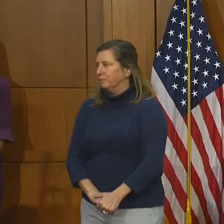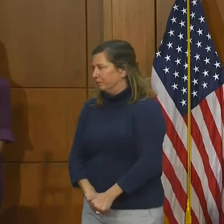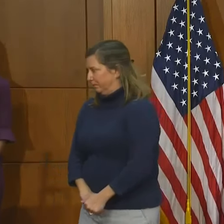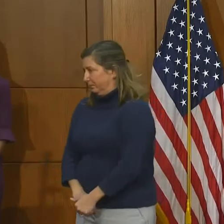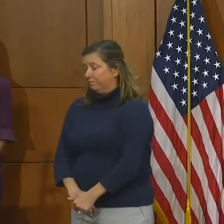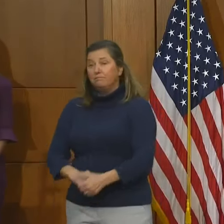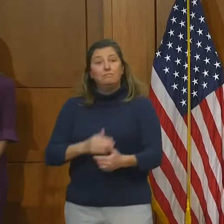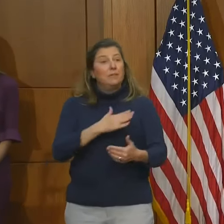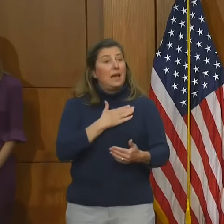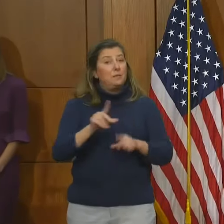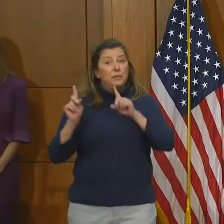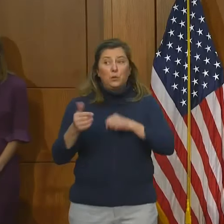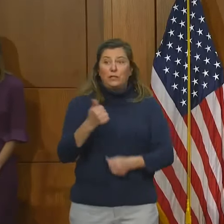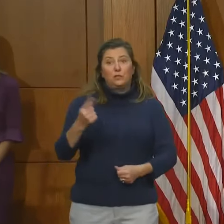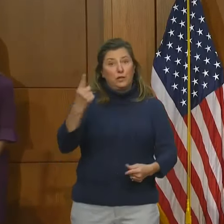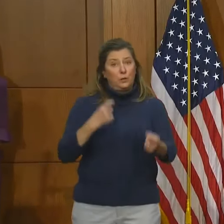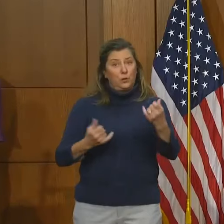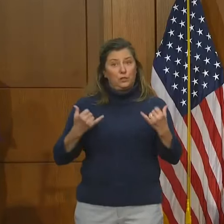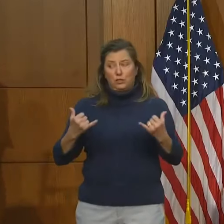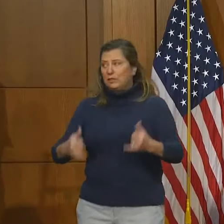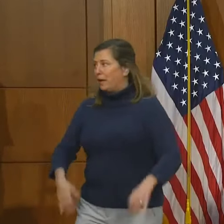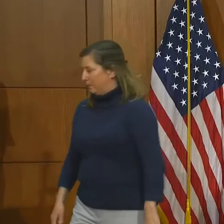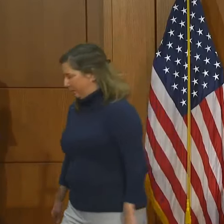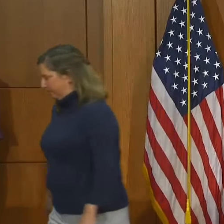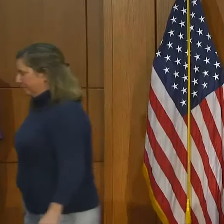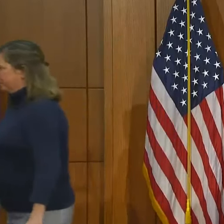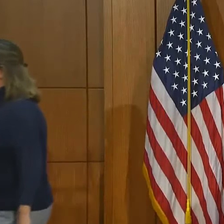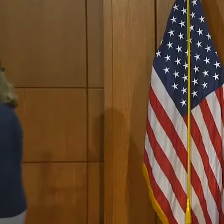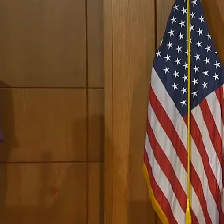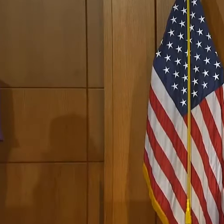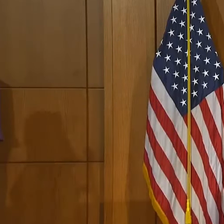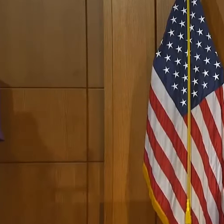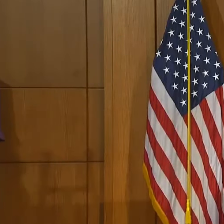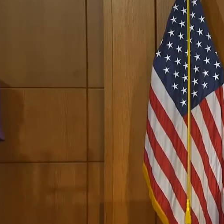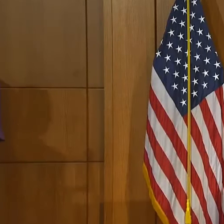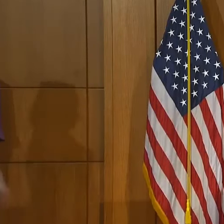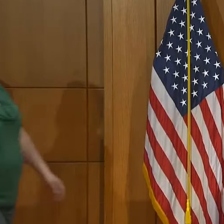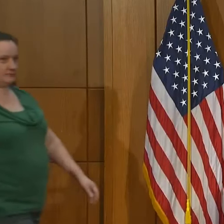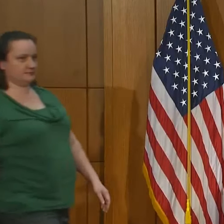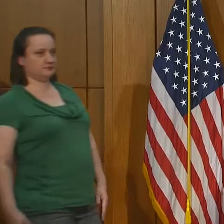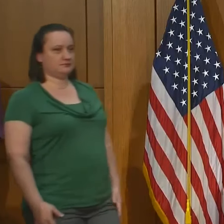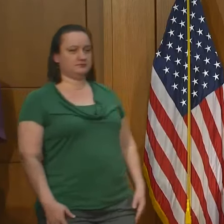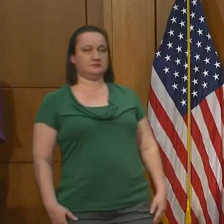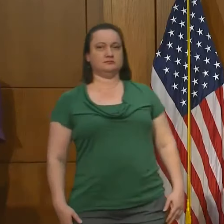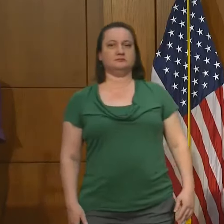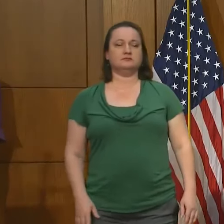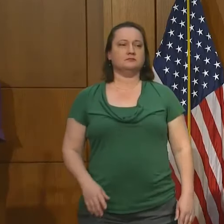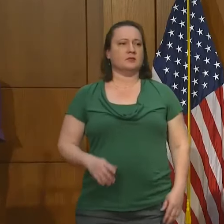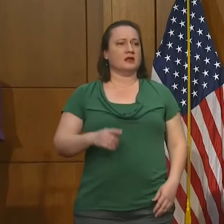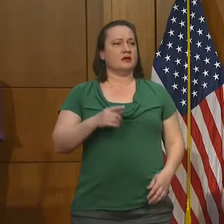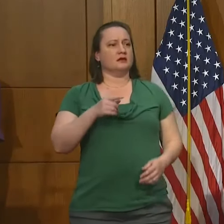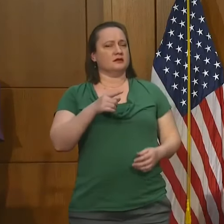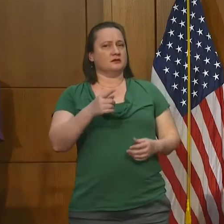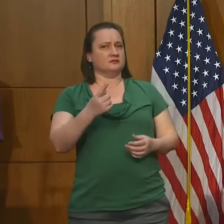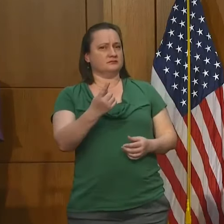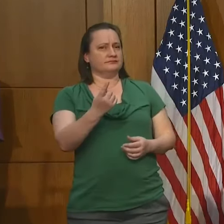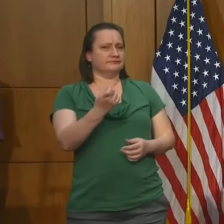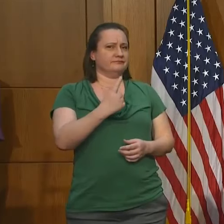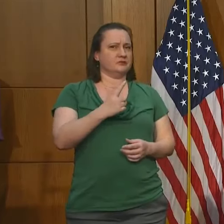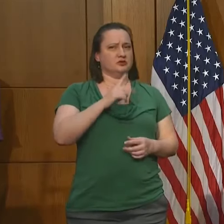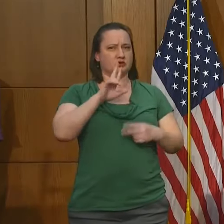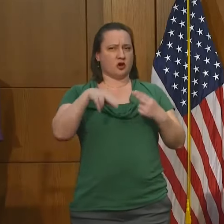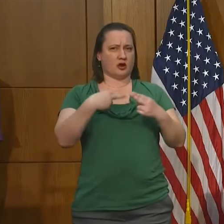We'll be glad to take your questions. Can you talk about the enforcement of phase one? Yes. Who's responsible for